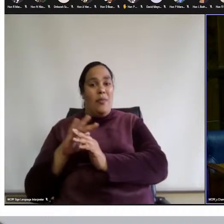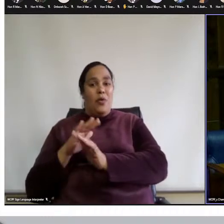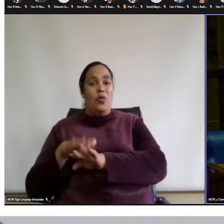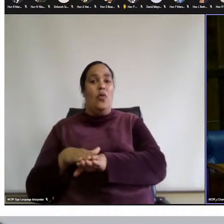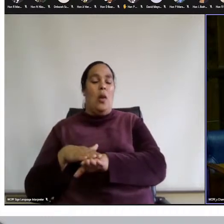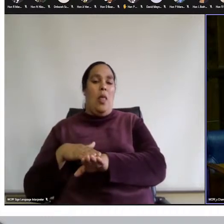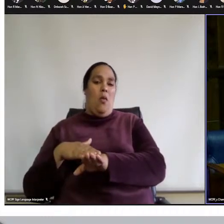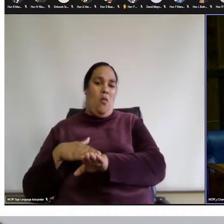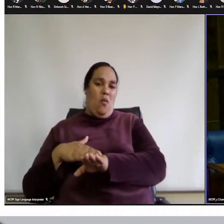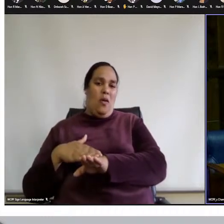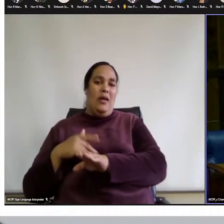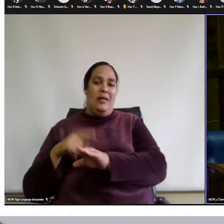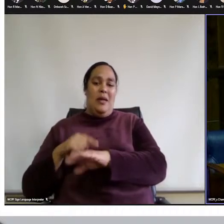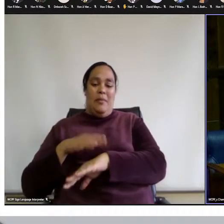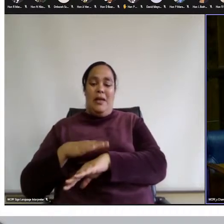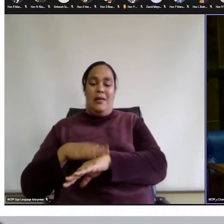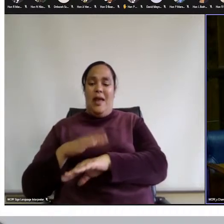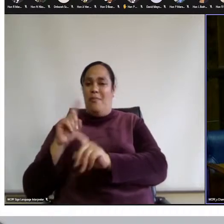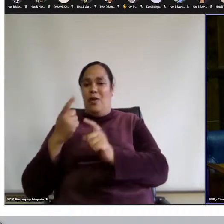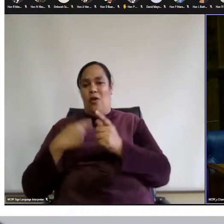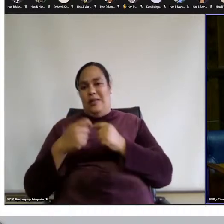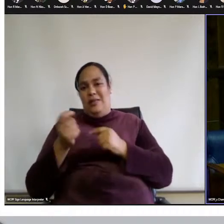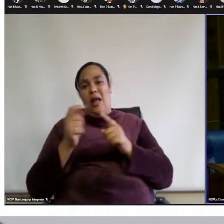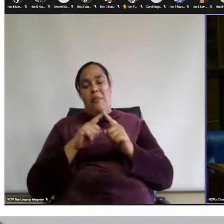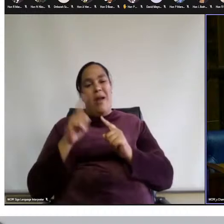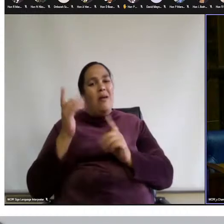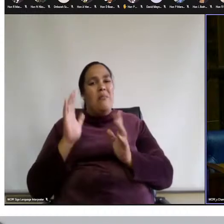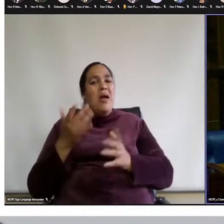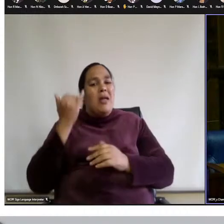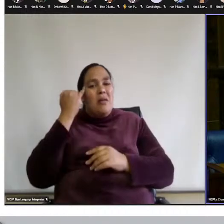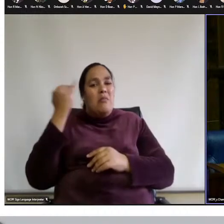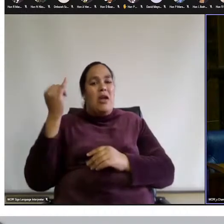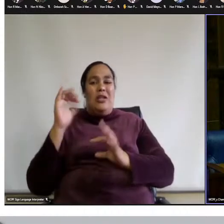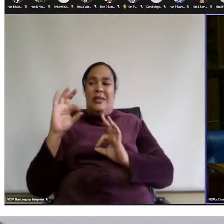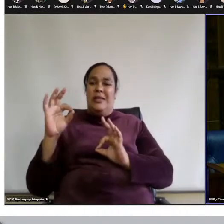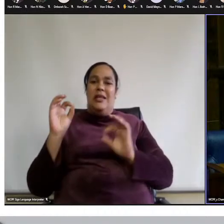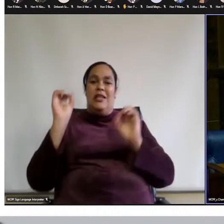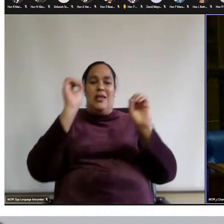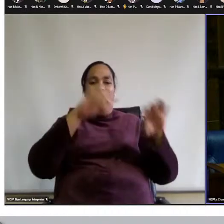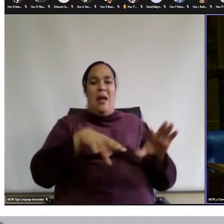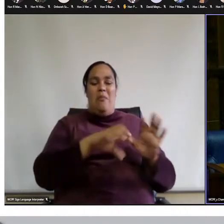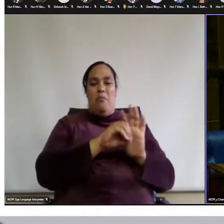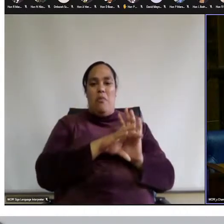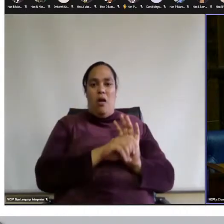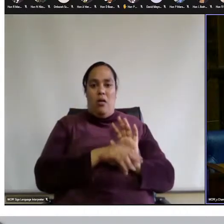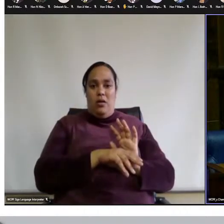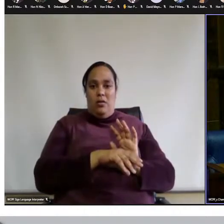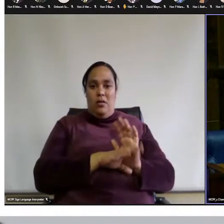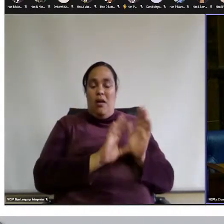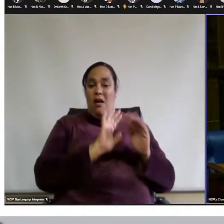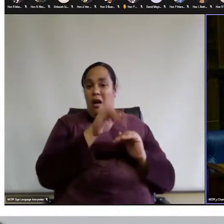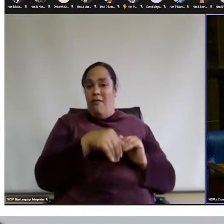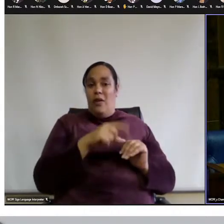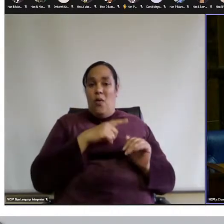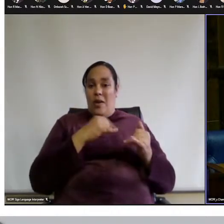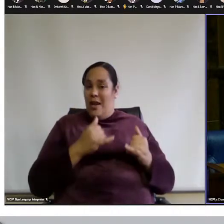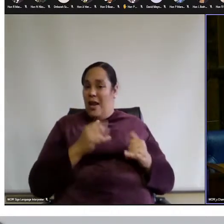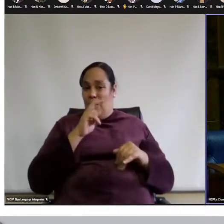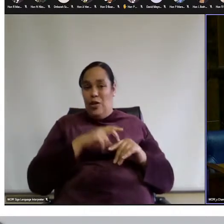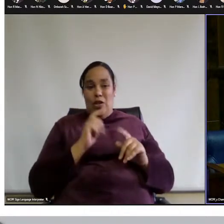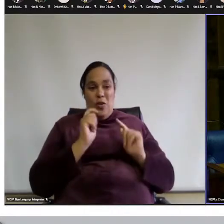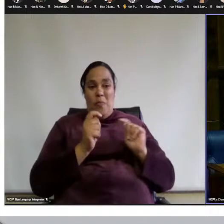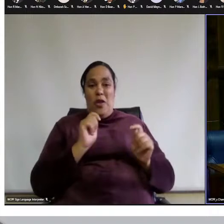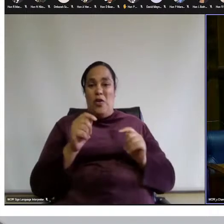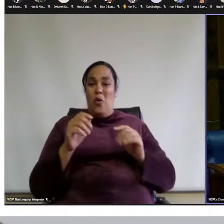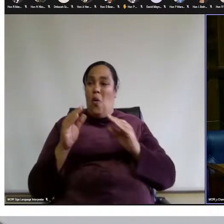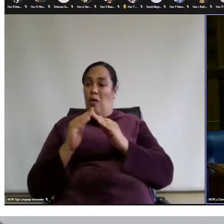slowdowns and times that they couldn't sell it. But imagine that gets dumped into the market afterwards, because now you have to pay your bonds, you